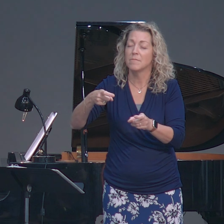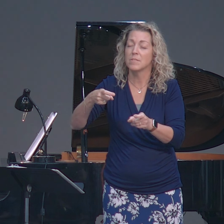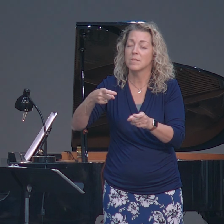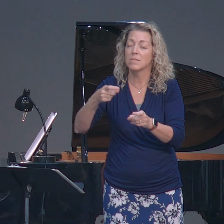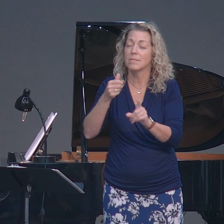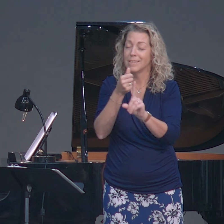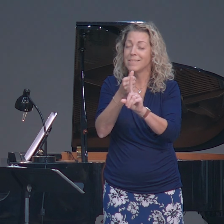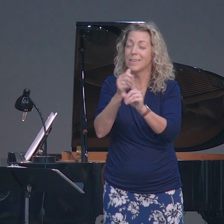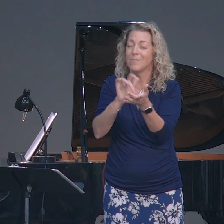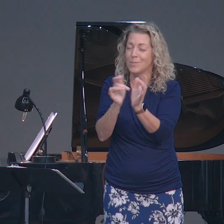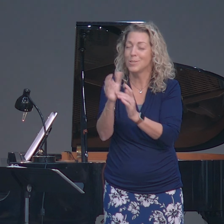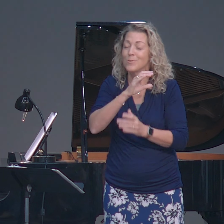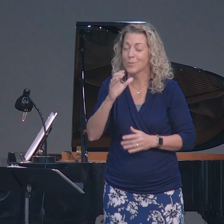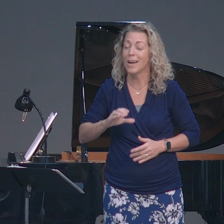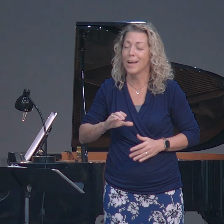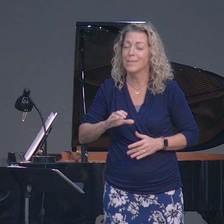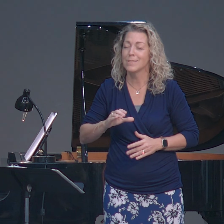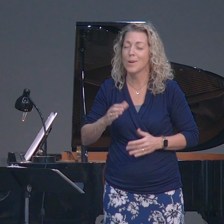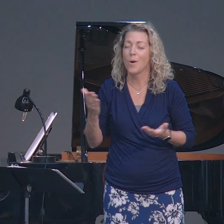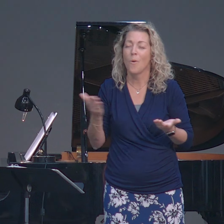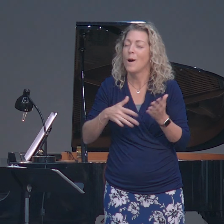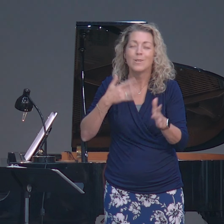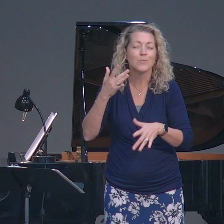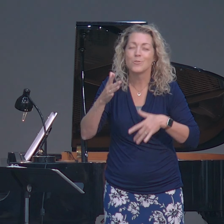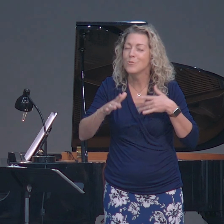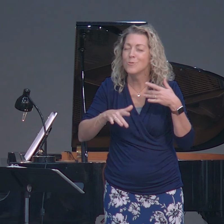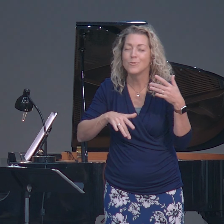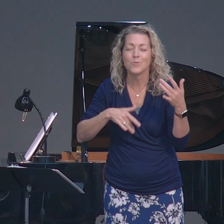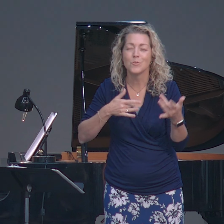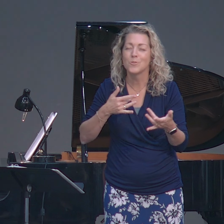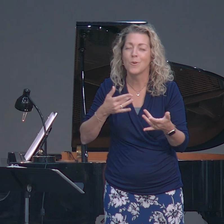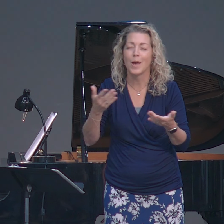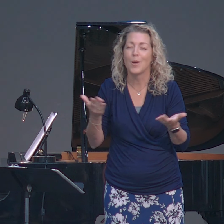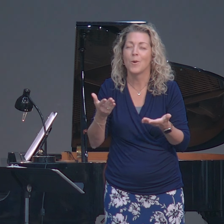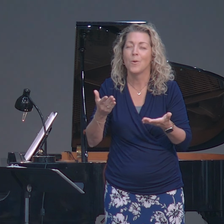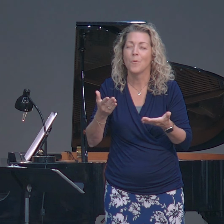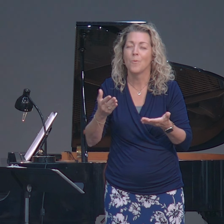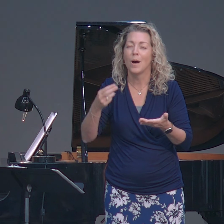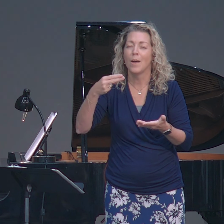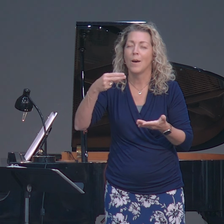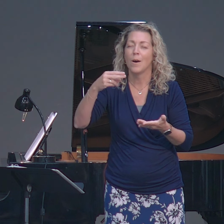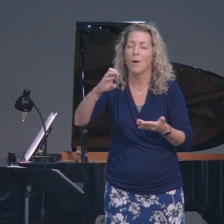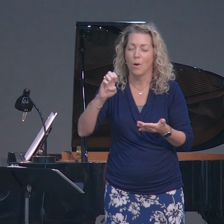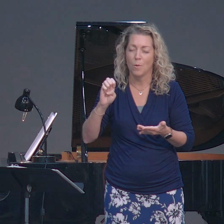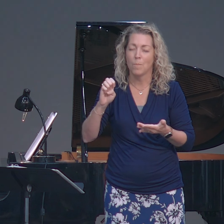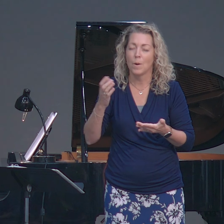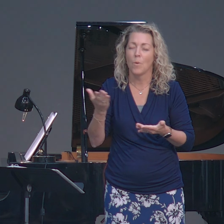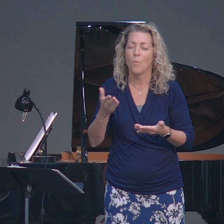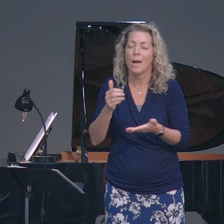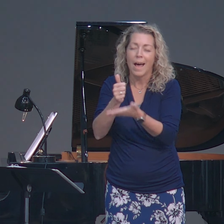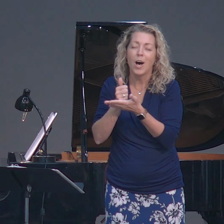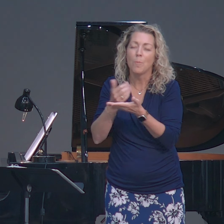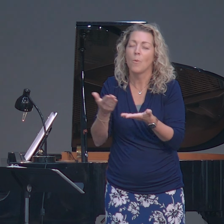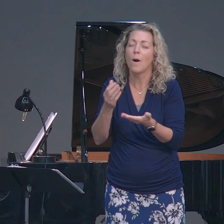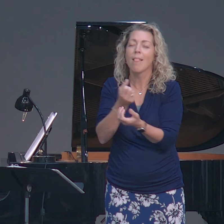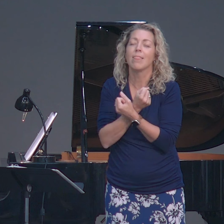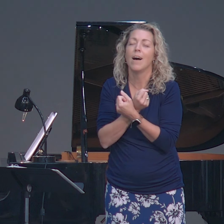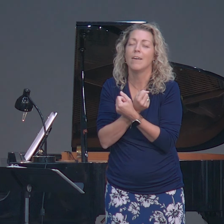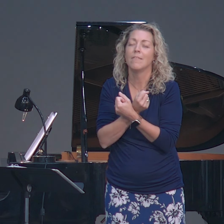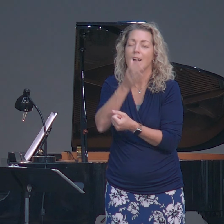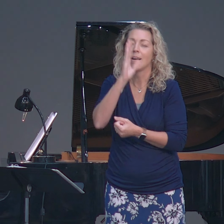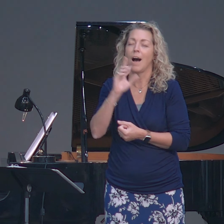What joy it brings. What hope, what help, what love. God, you have poured out in